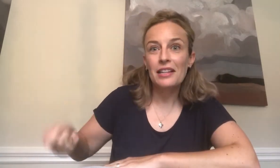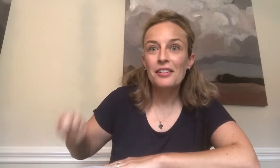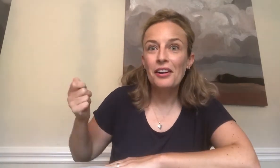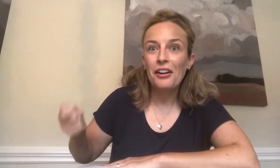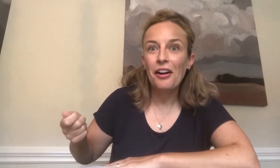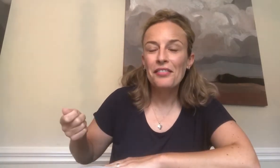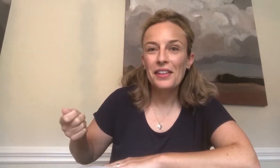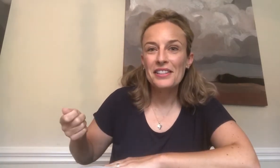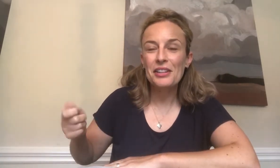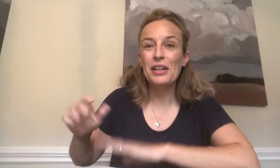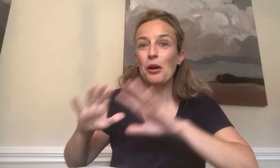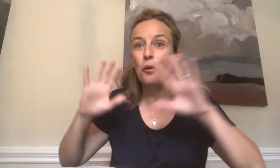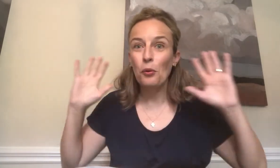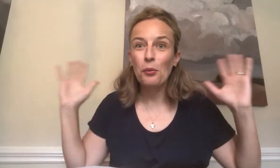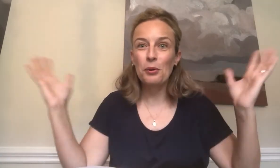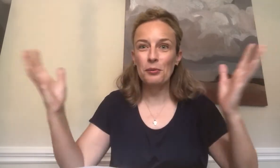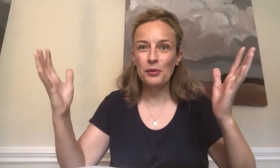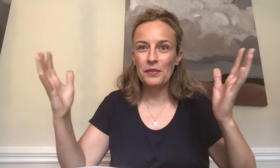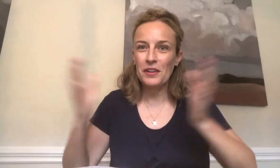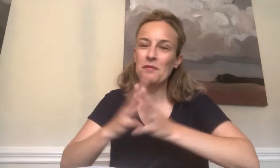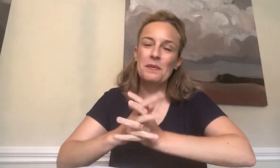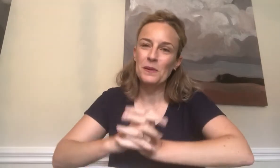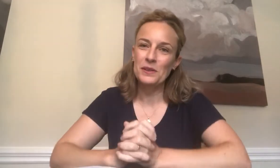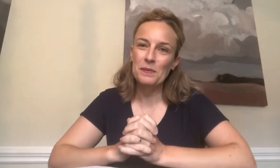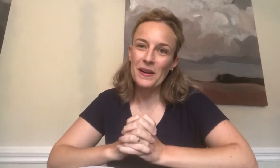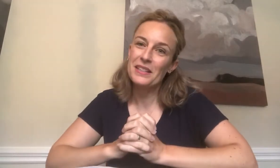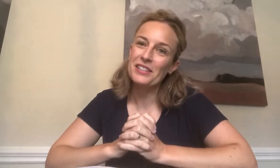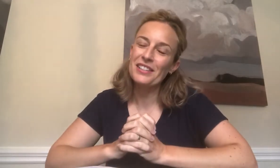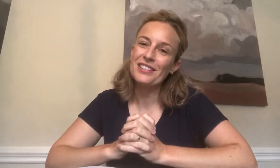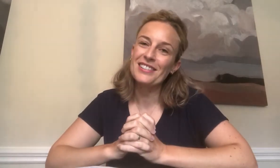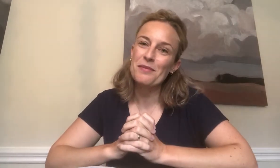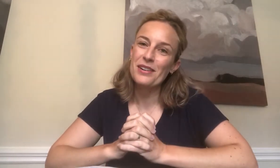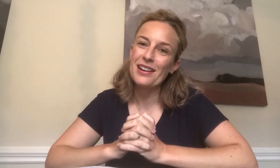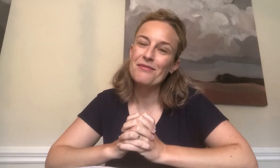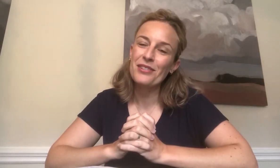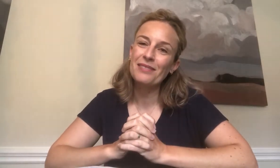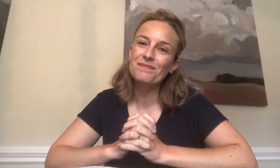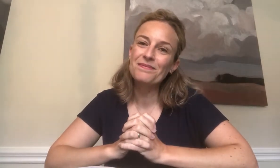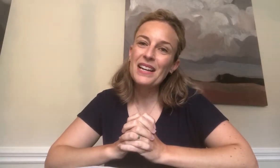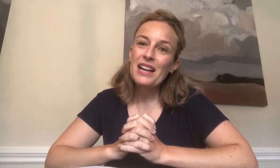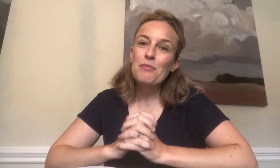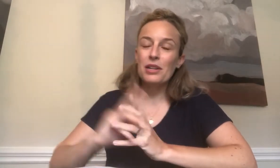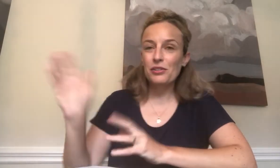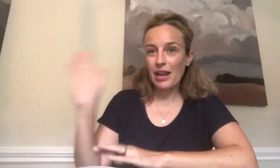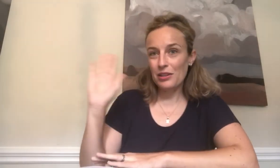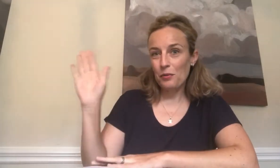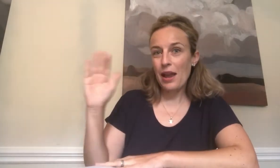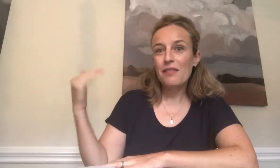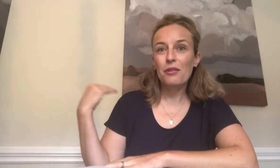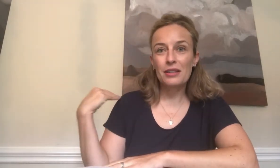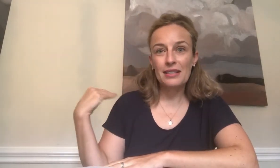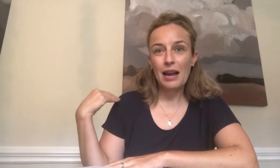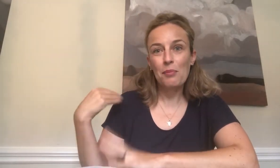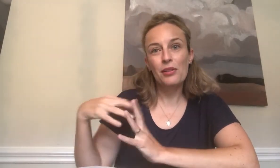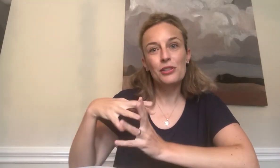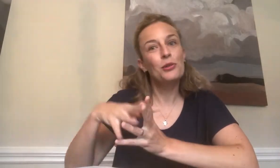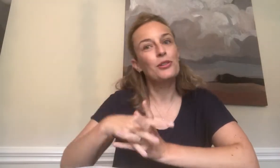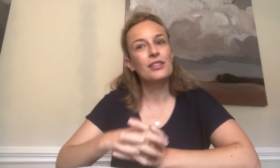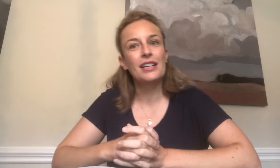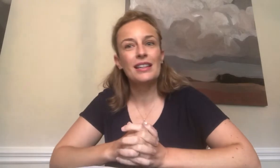on and off, but that's how you get a whole room full of deaf people to pay attention to somebody up front. But it's okay to wave or to tap on the shoulder to get the